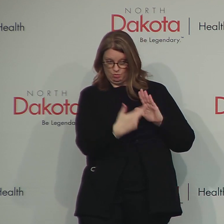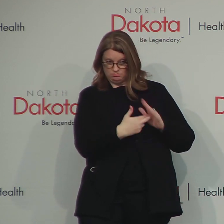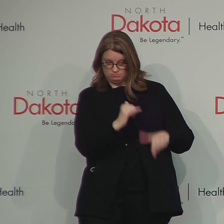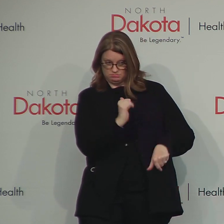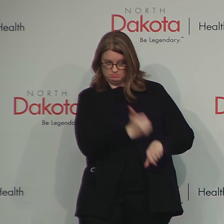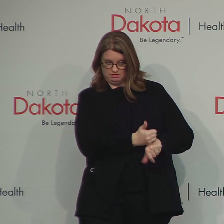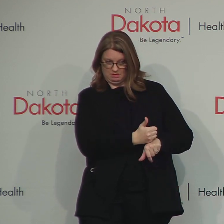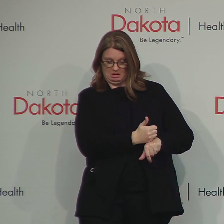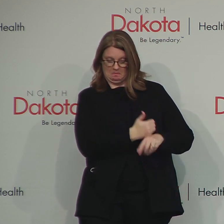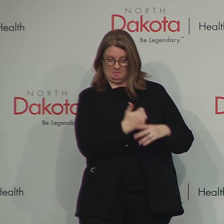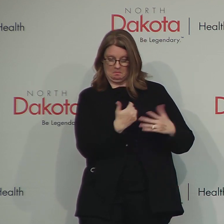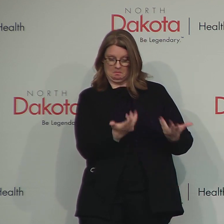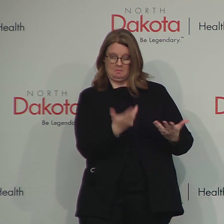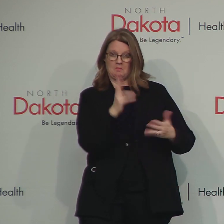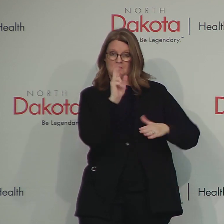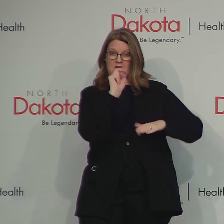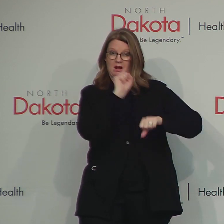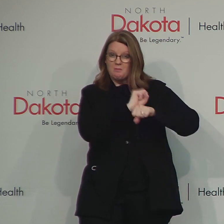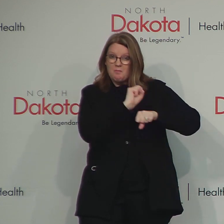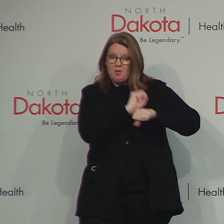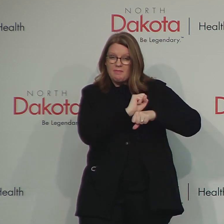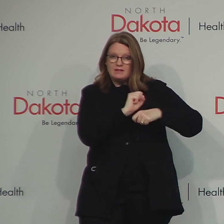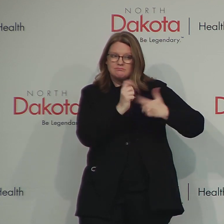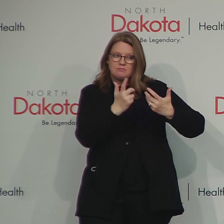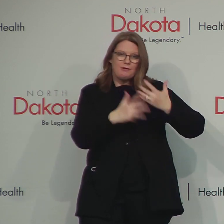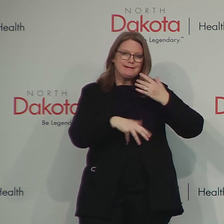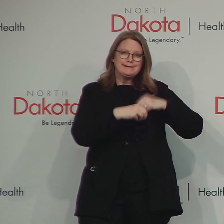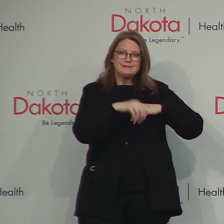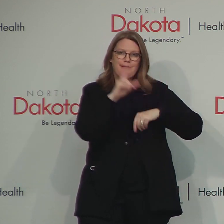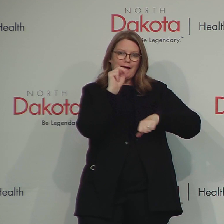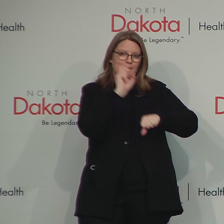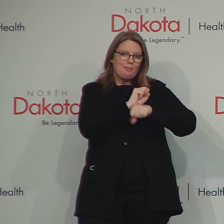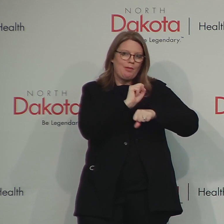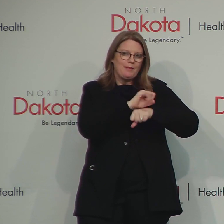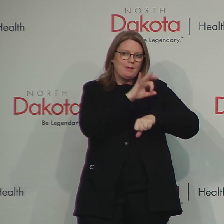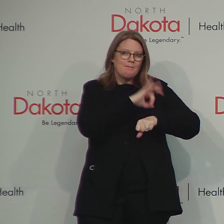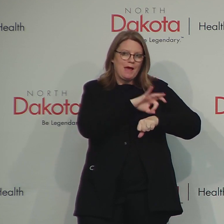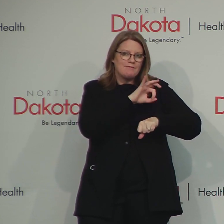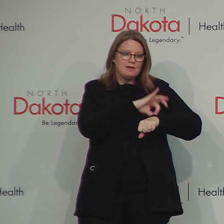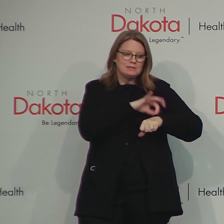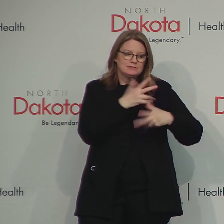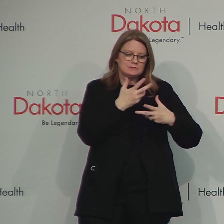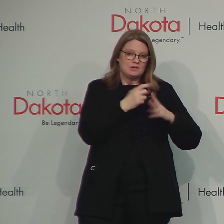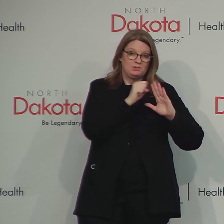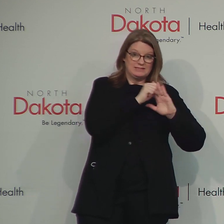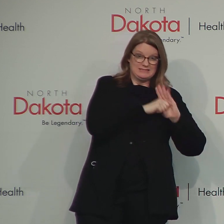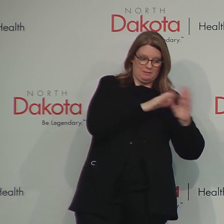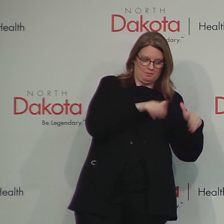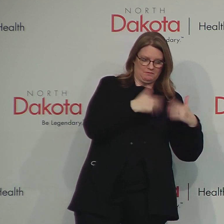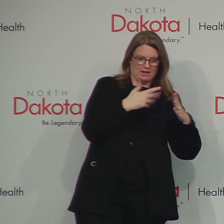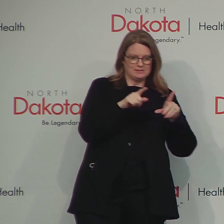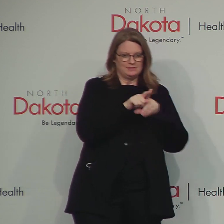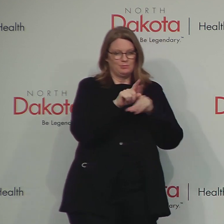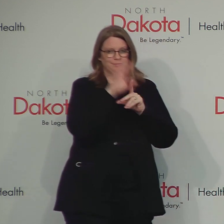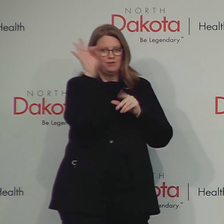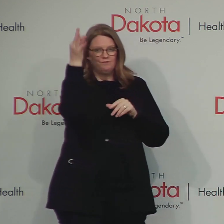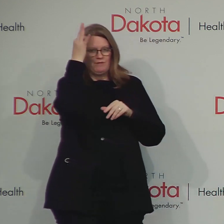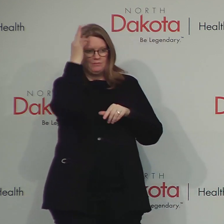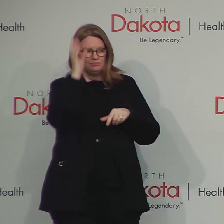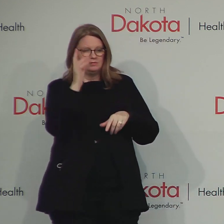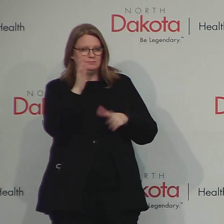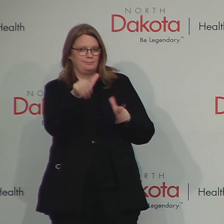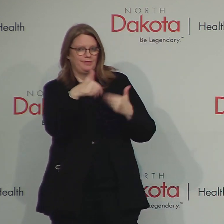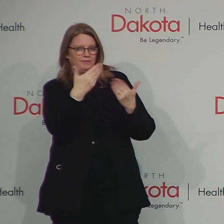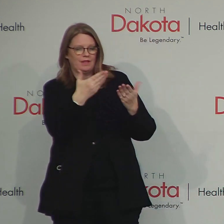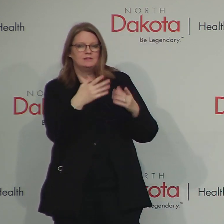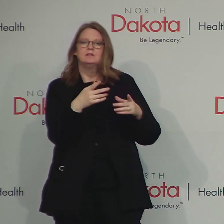the unemployment, additional unemployment benefits beyond what the state was already providing. And then also we knew that we had to